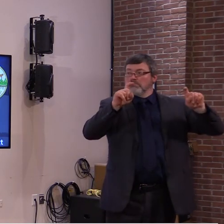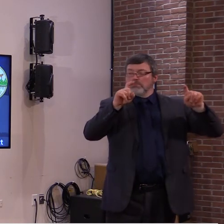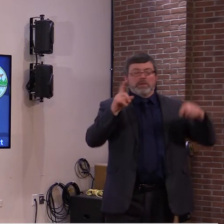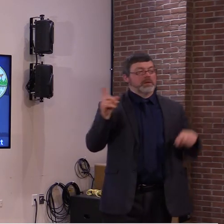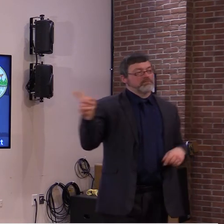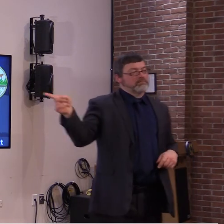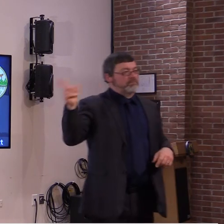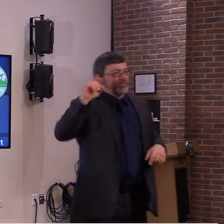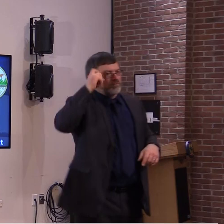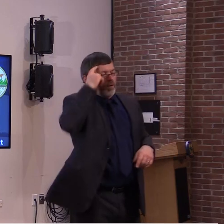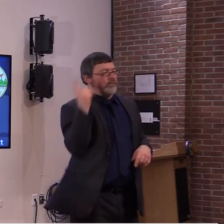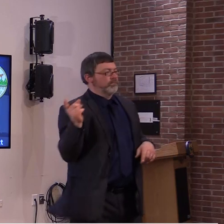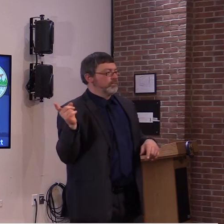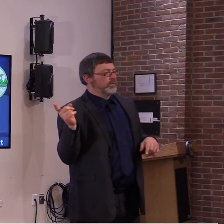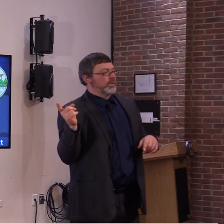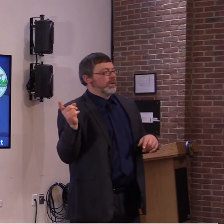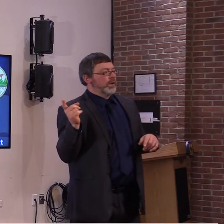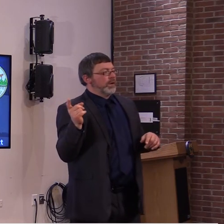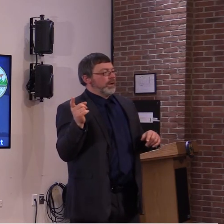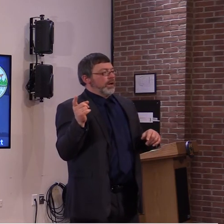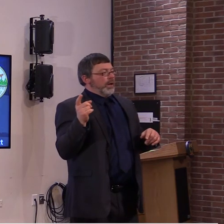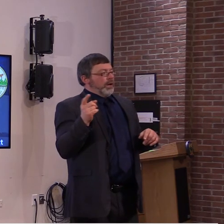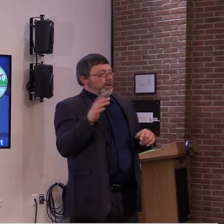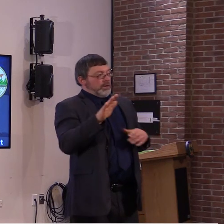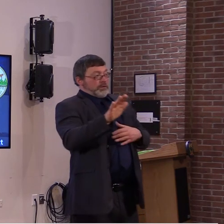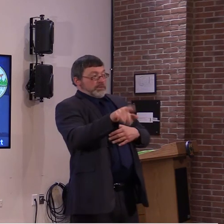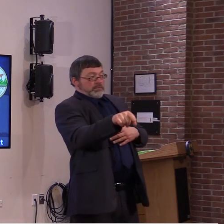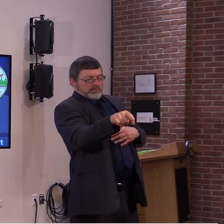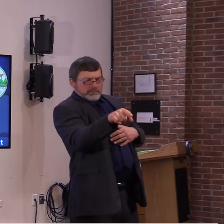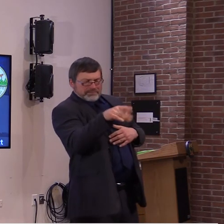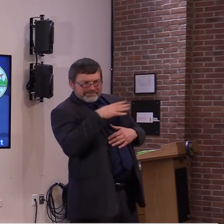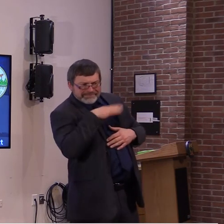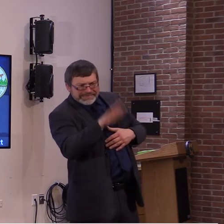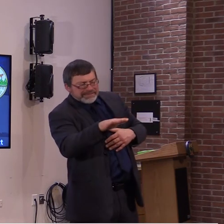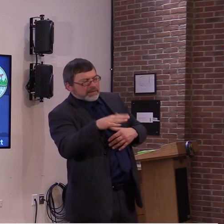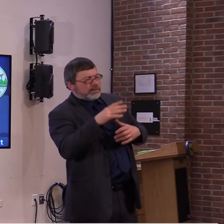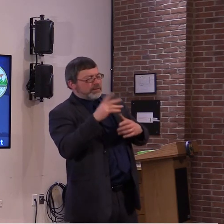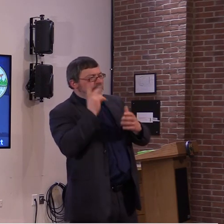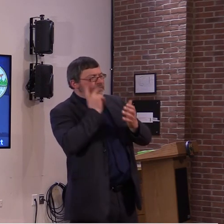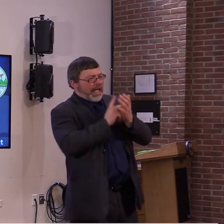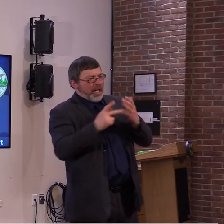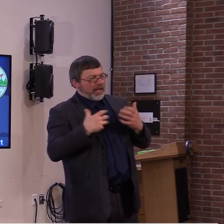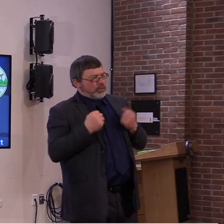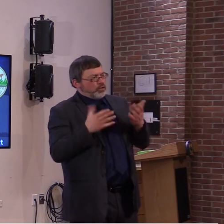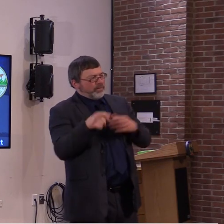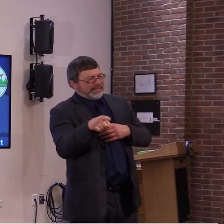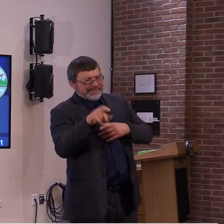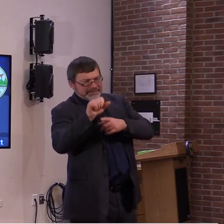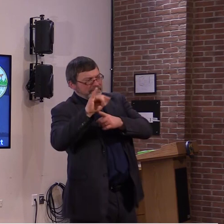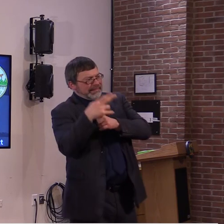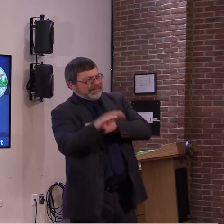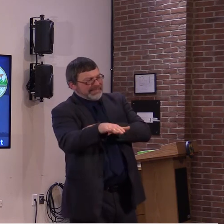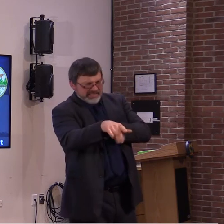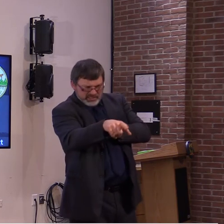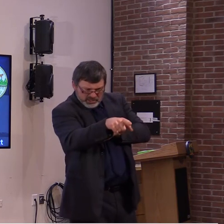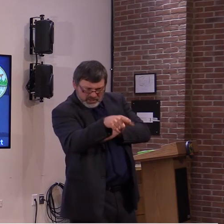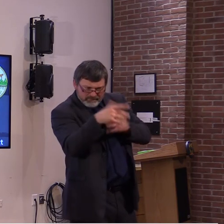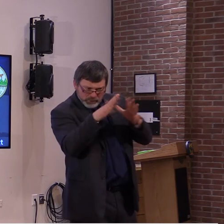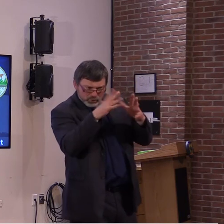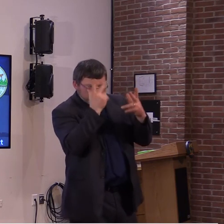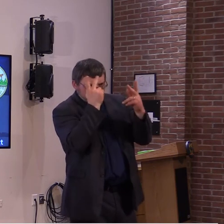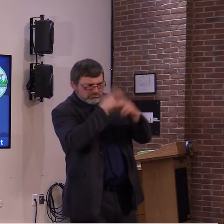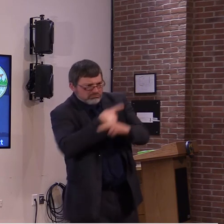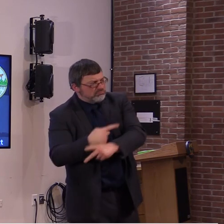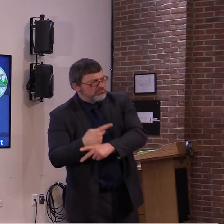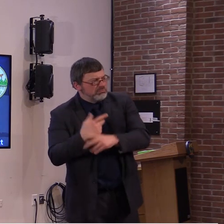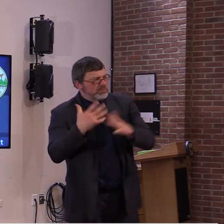a date. I mean, we're hopeful that by mid-January we'll have all the long-term care facilities done. And maybe, I